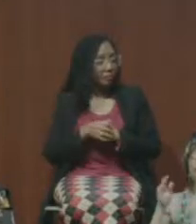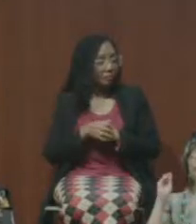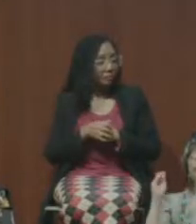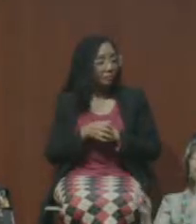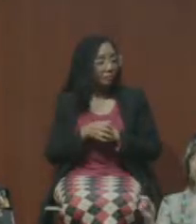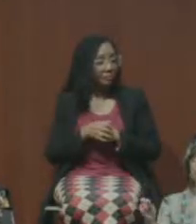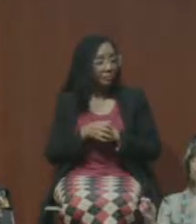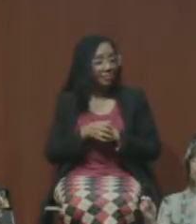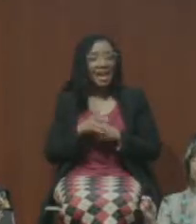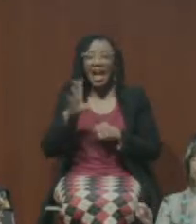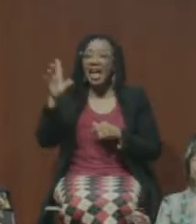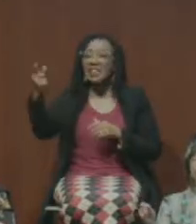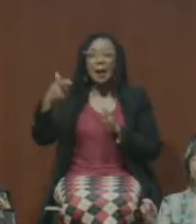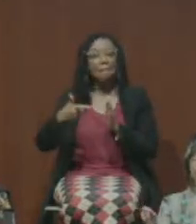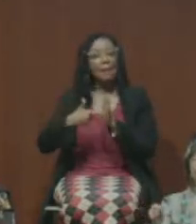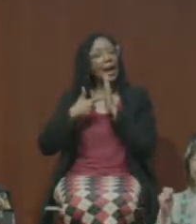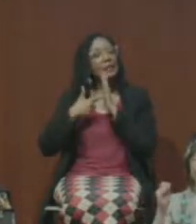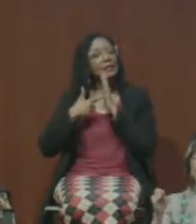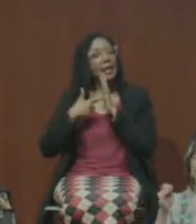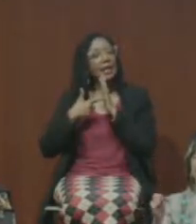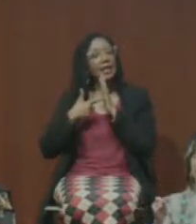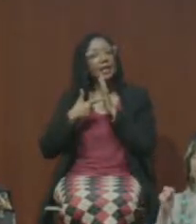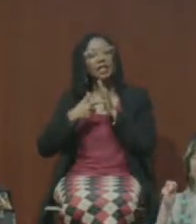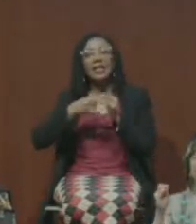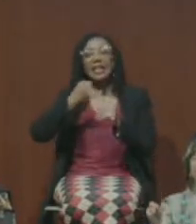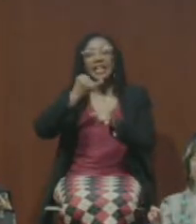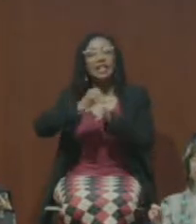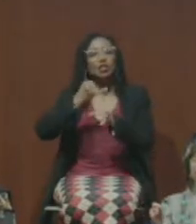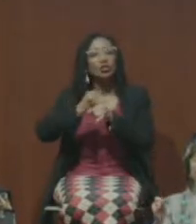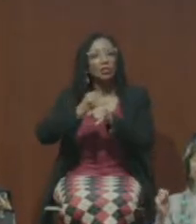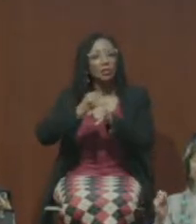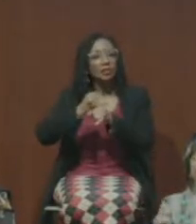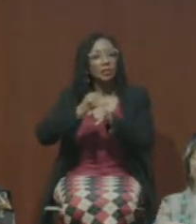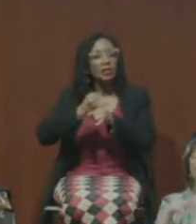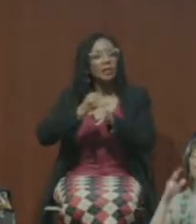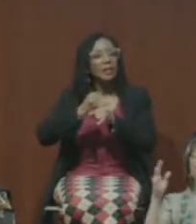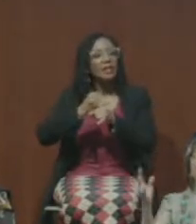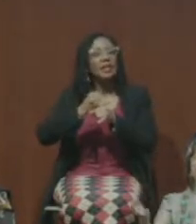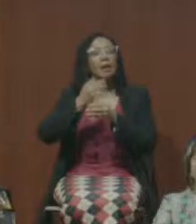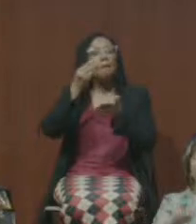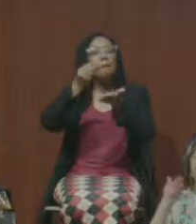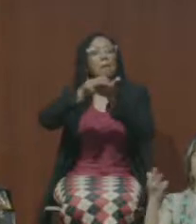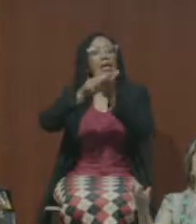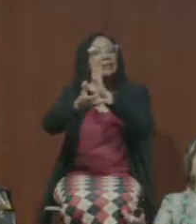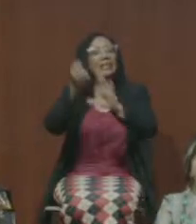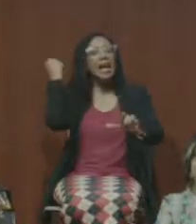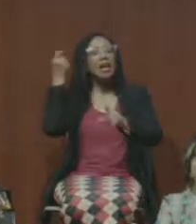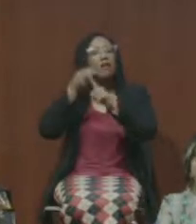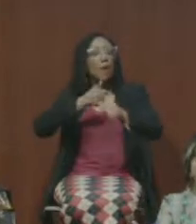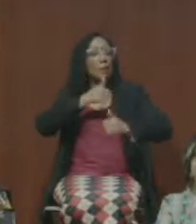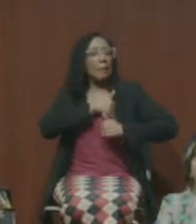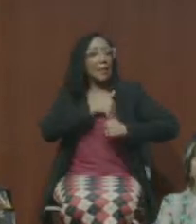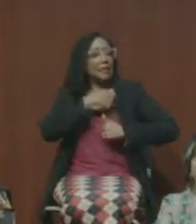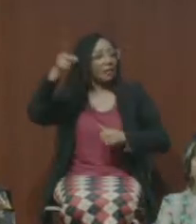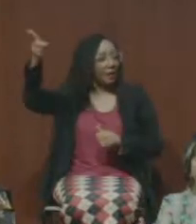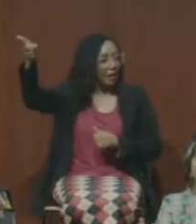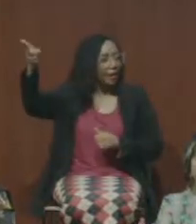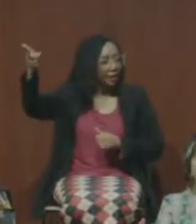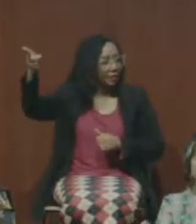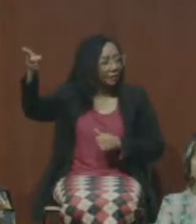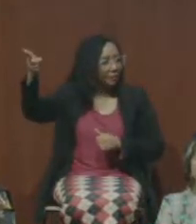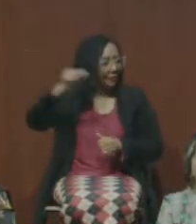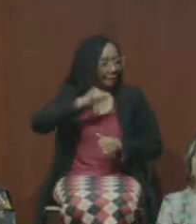and demanding institutional divestment from military profiteering, right?